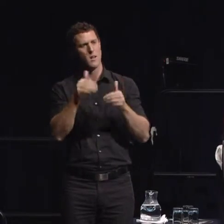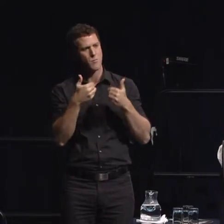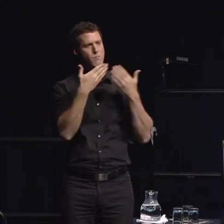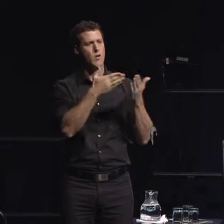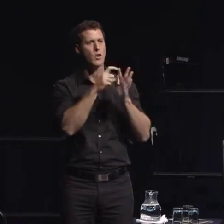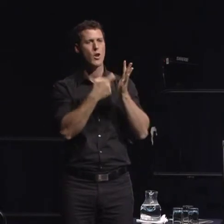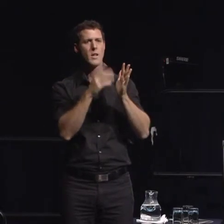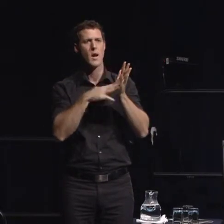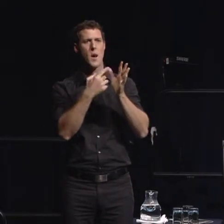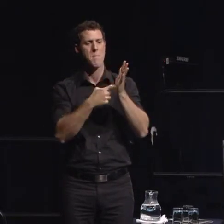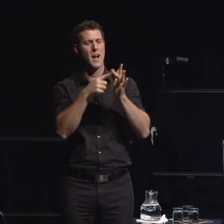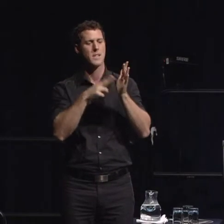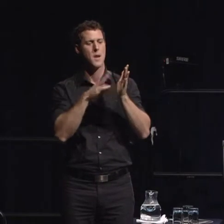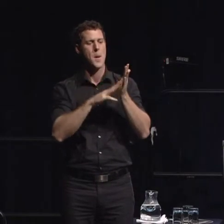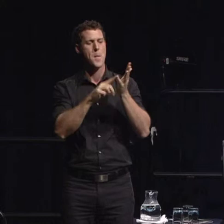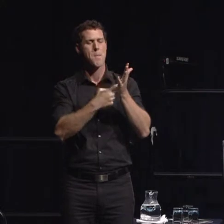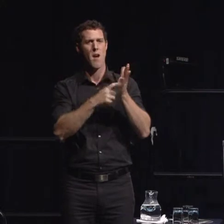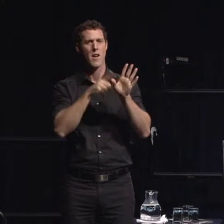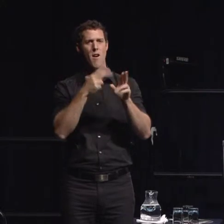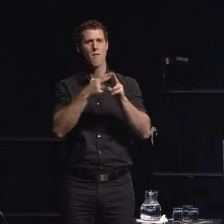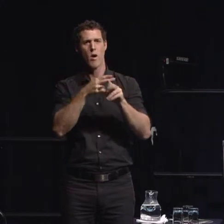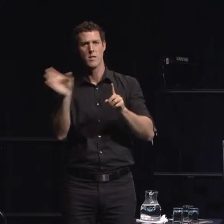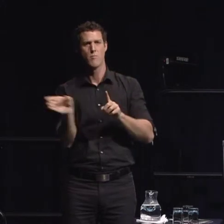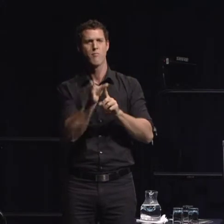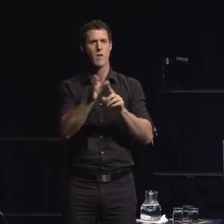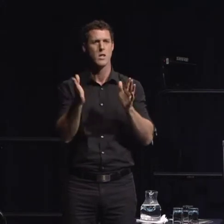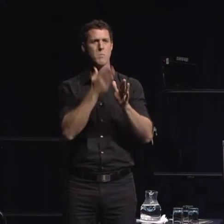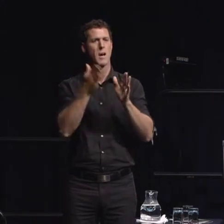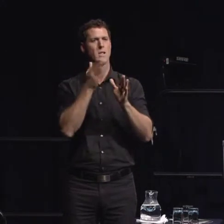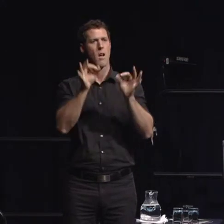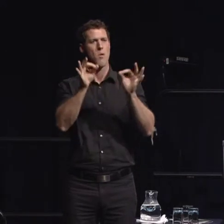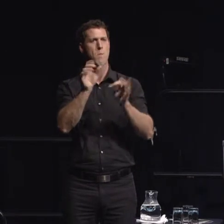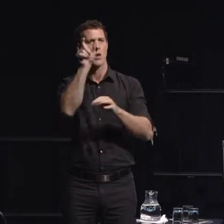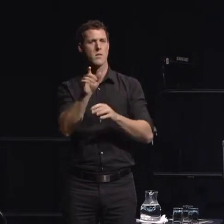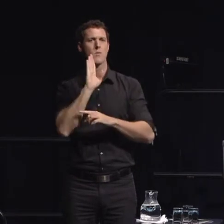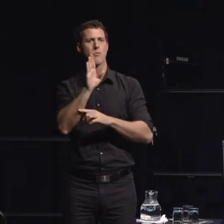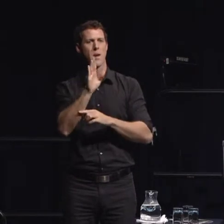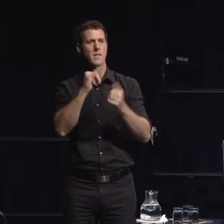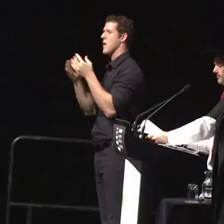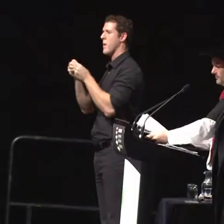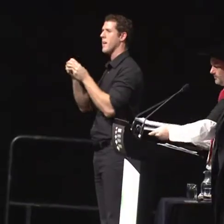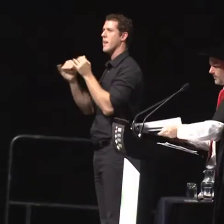Murray as its inaugural Adjunct Fellow at Southbank Institute of Technology.